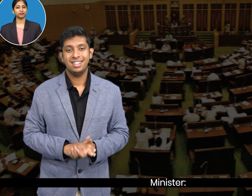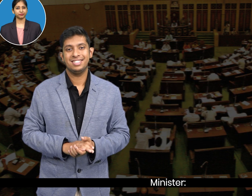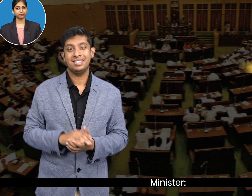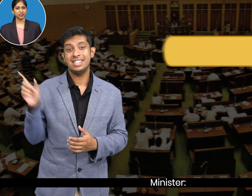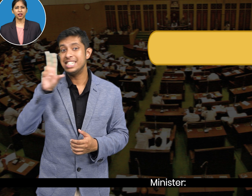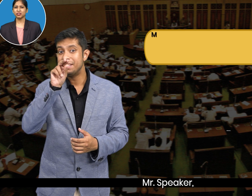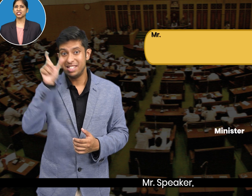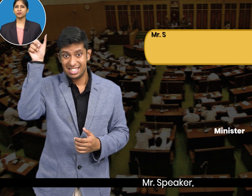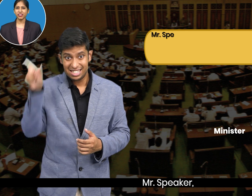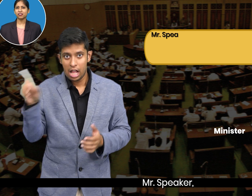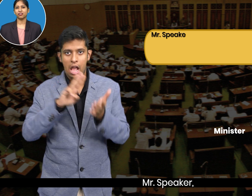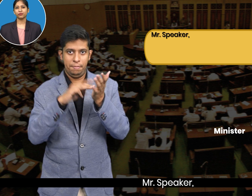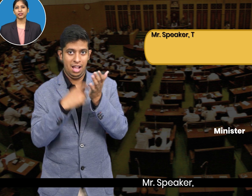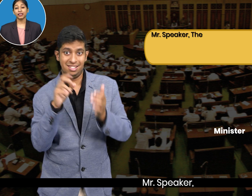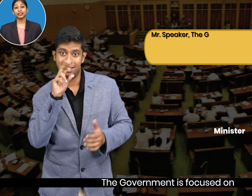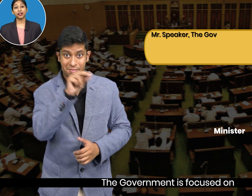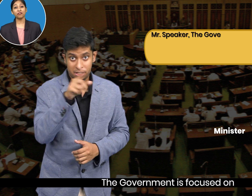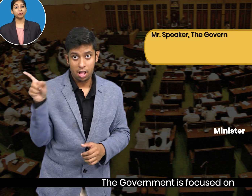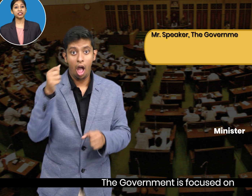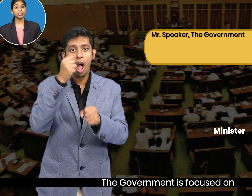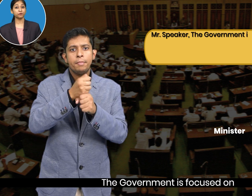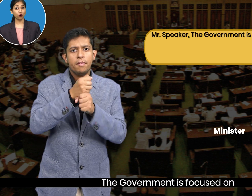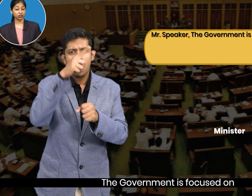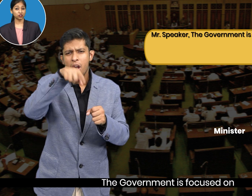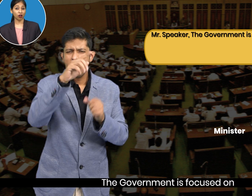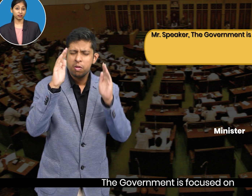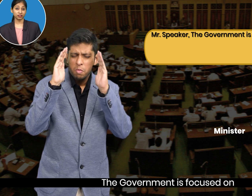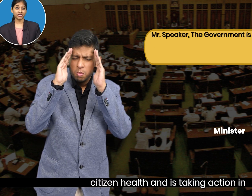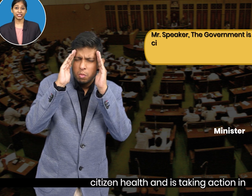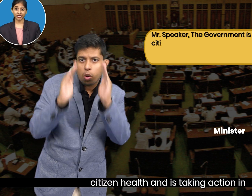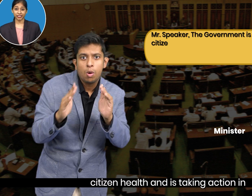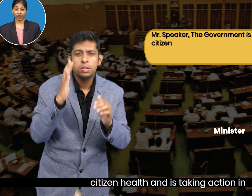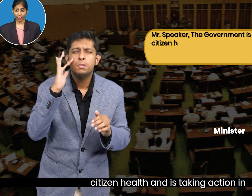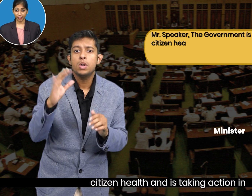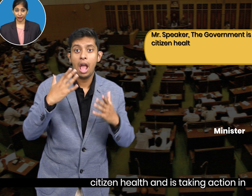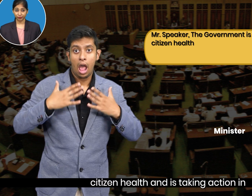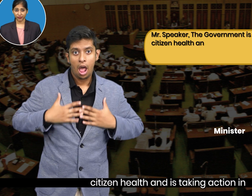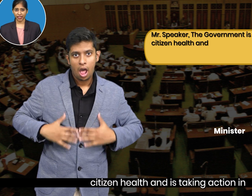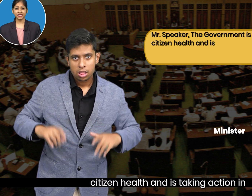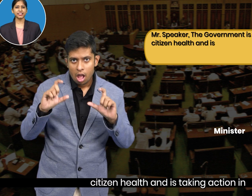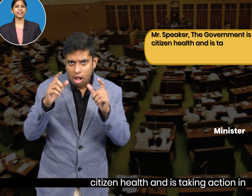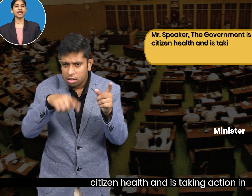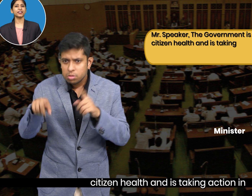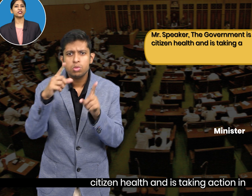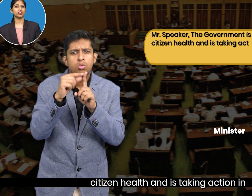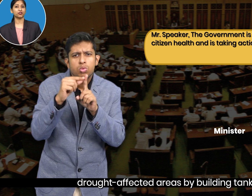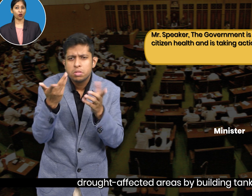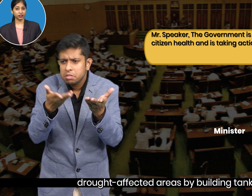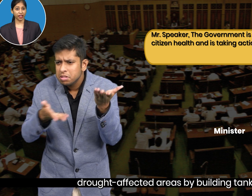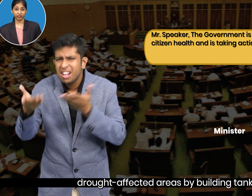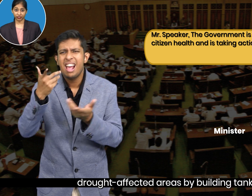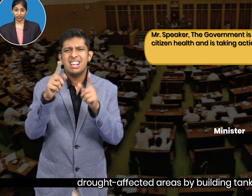Minister, Mr. Speaker, the government is focused on citizen health and is taking action